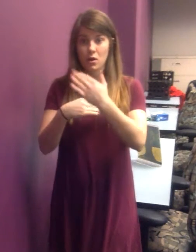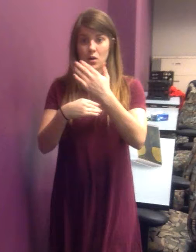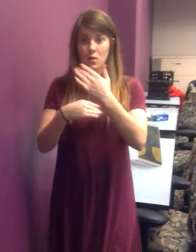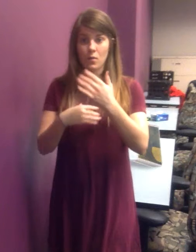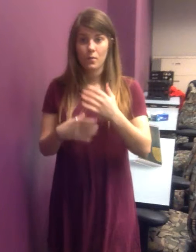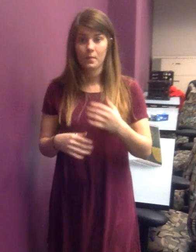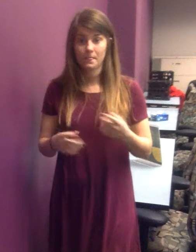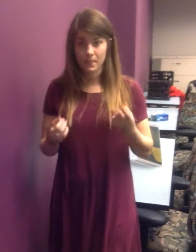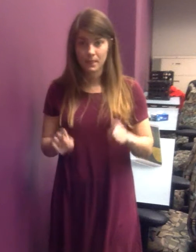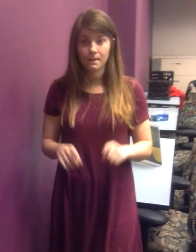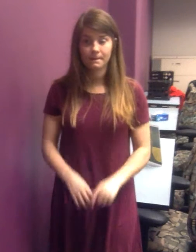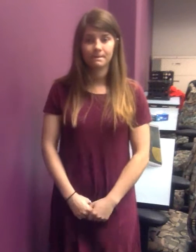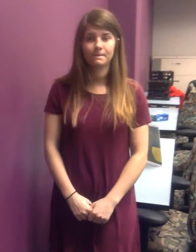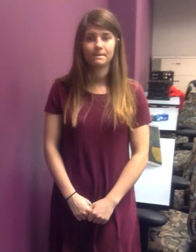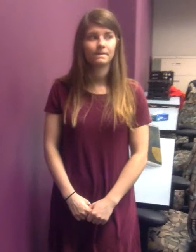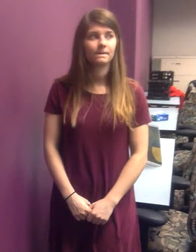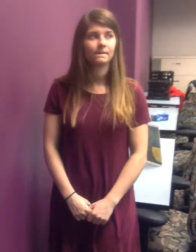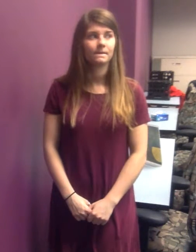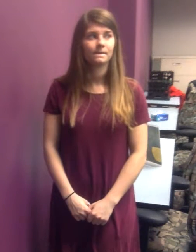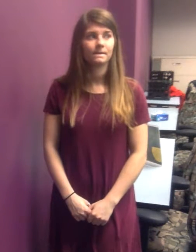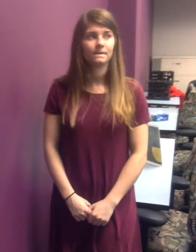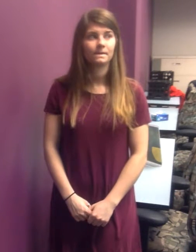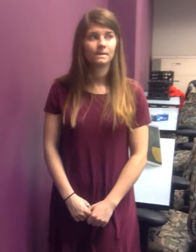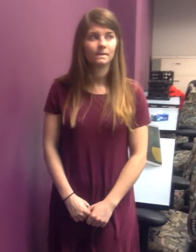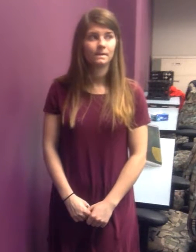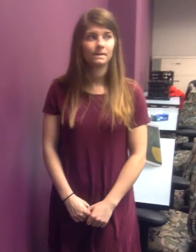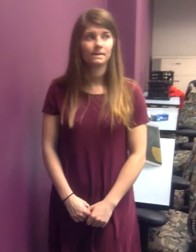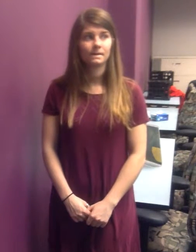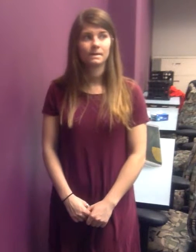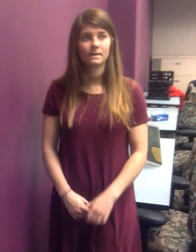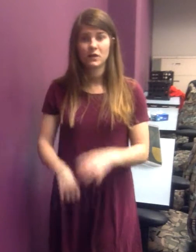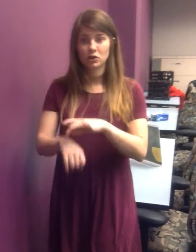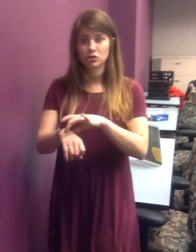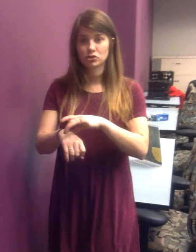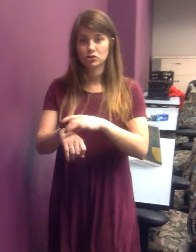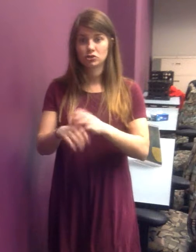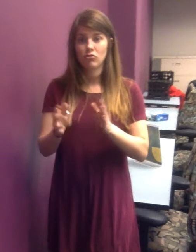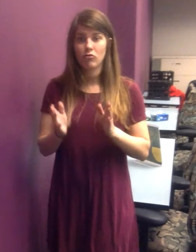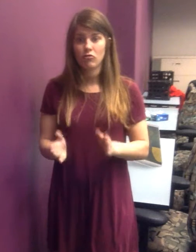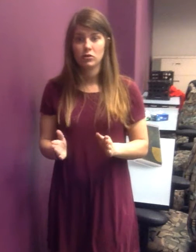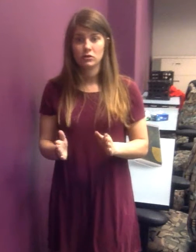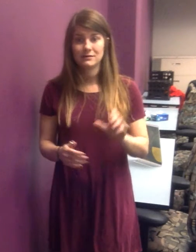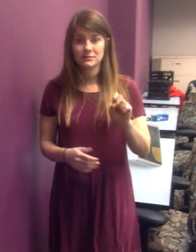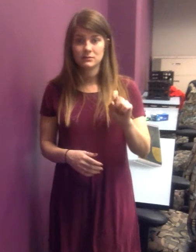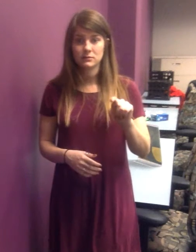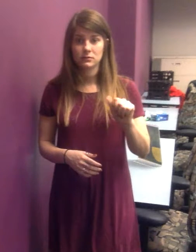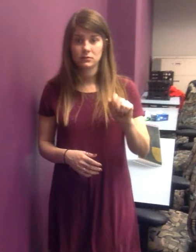scientists. What we were asked to do is to develop what is the history of sea level rise and what can